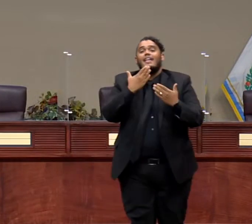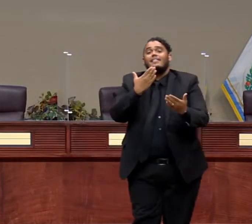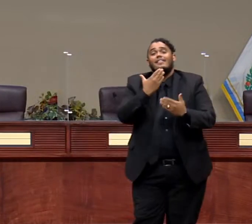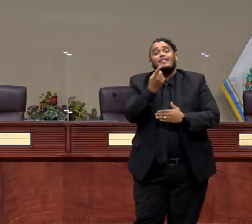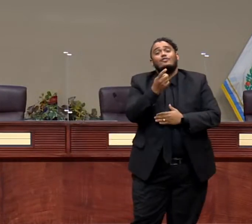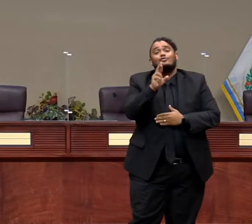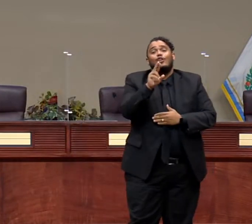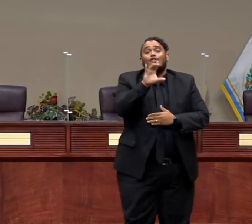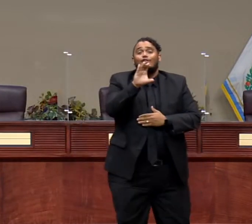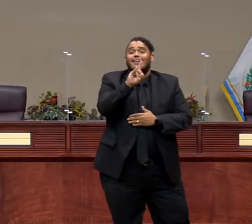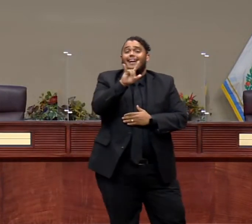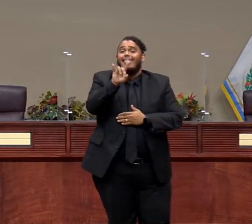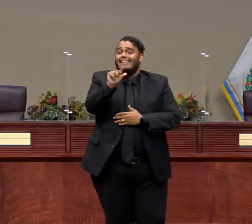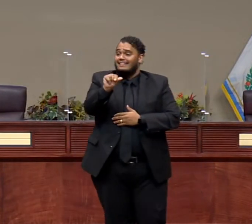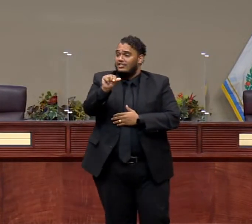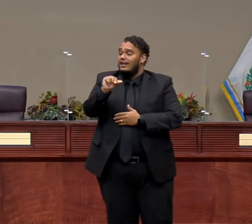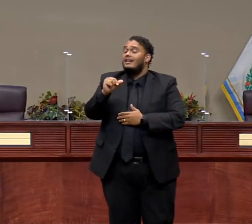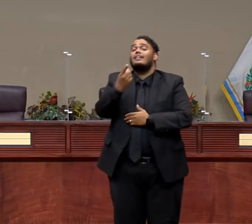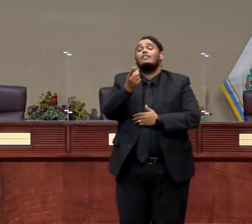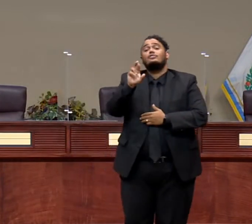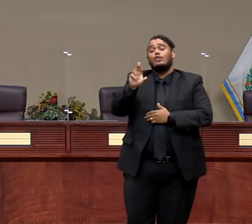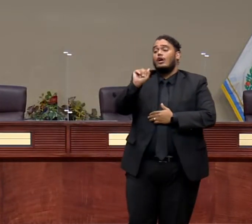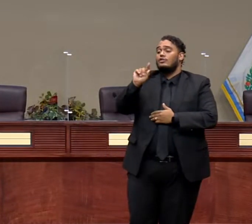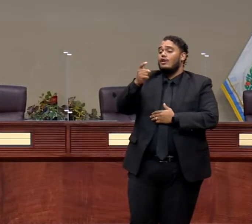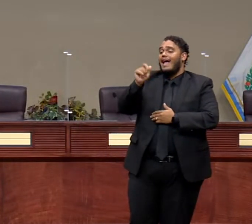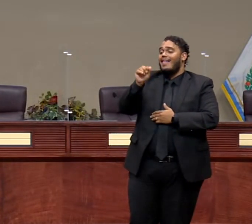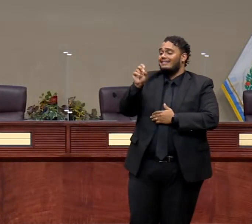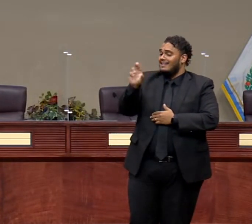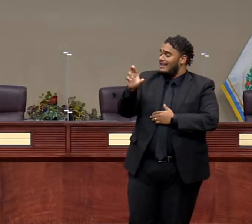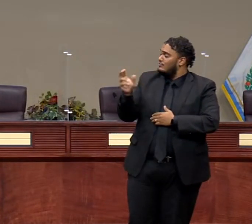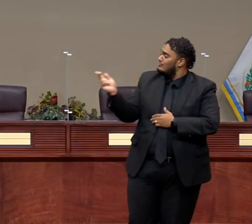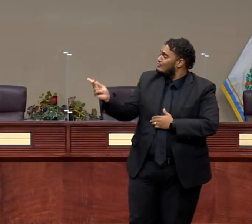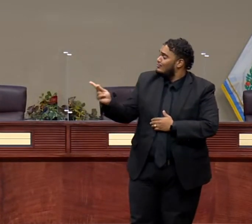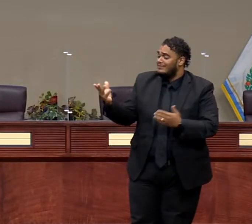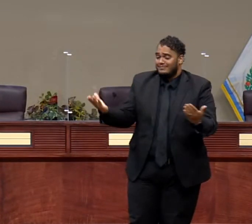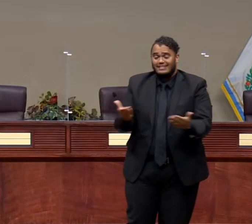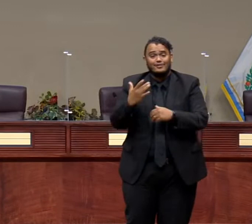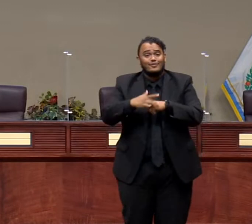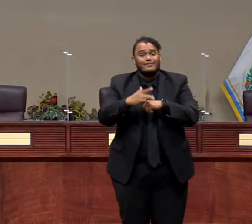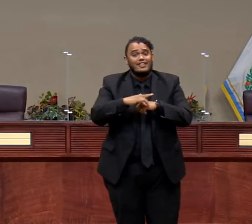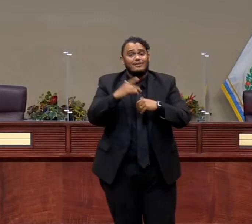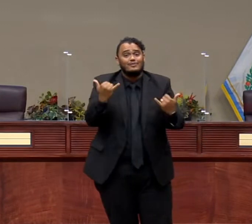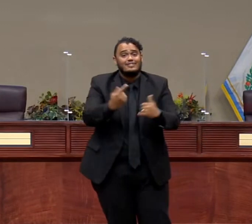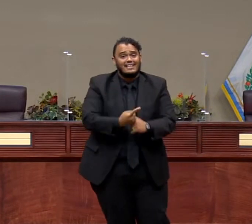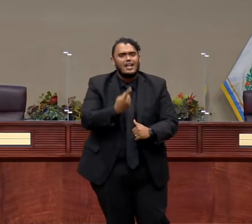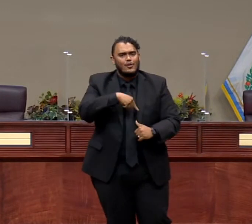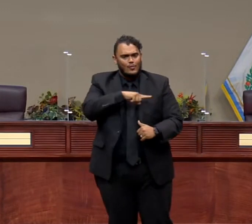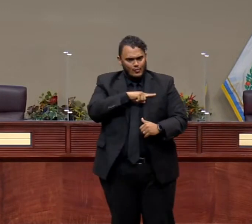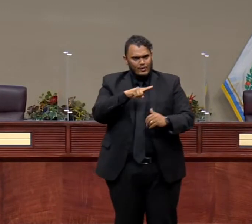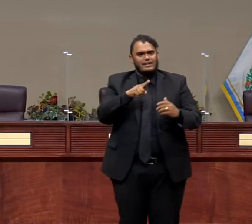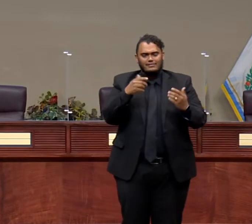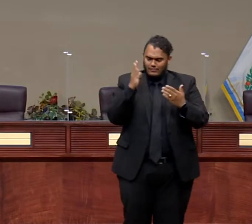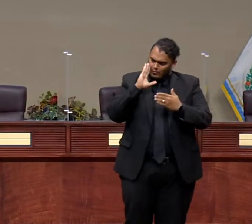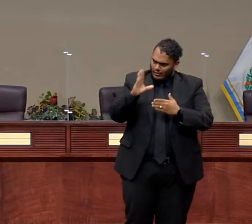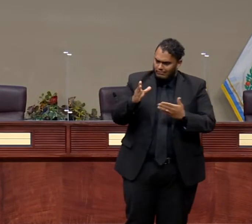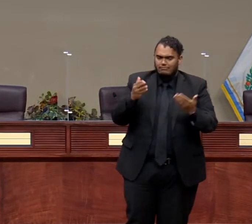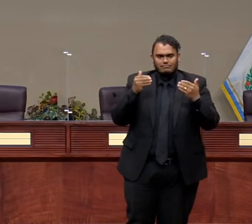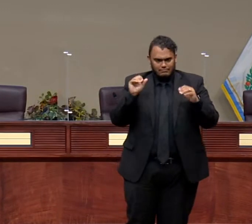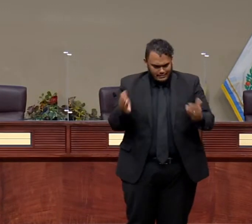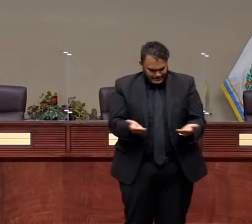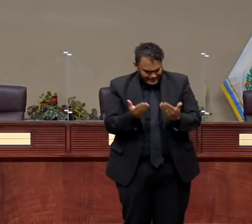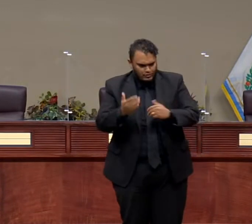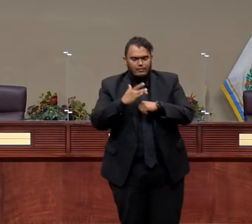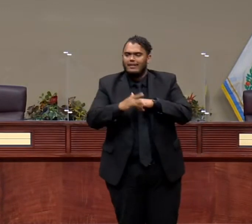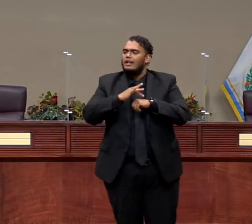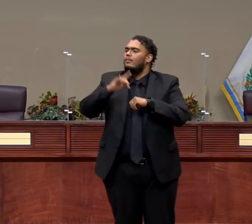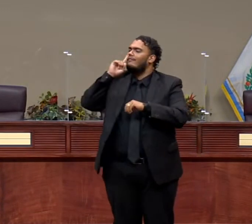make them available for any questions, but we also are joined by Commissioner Gomez-Cordero today, and if we